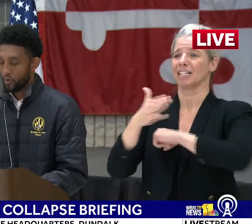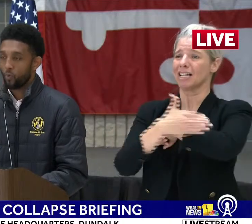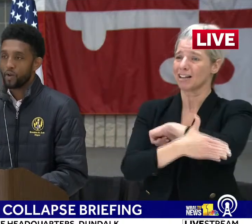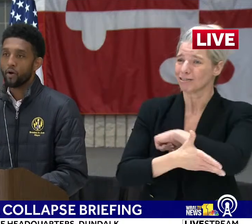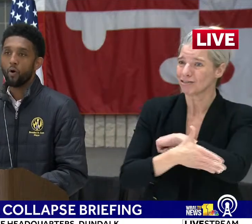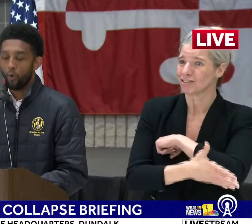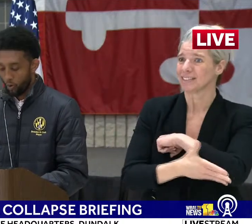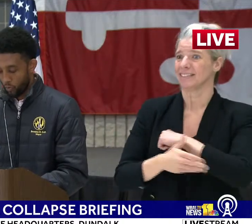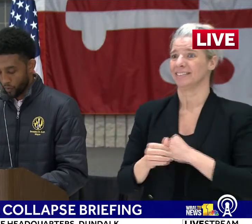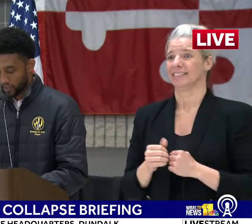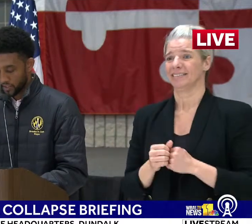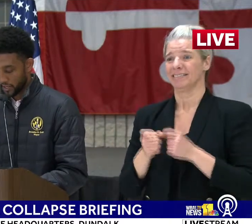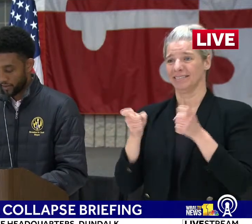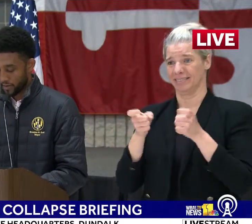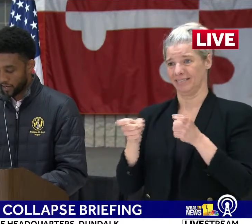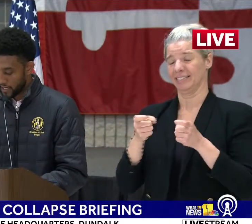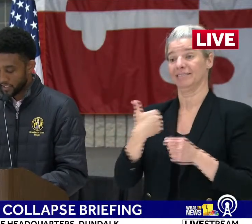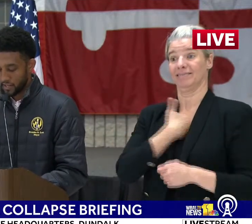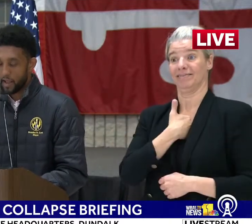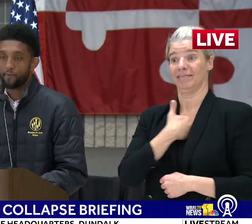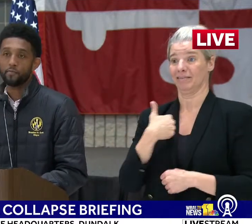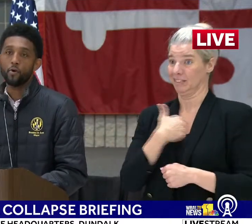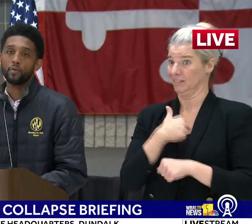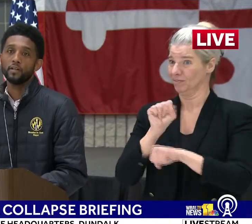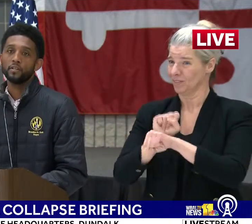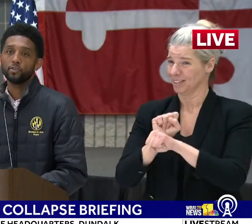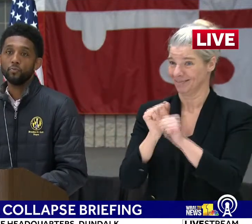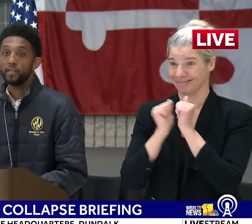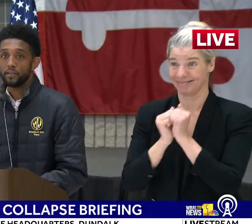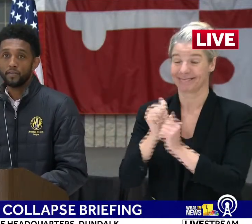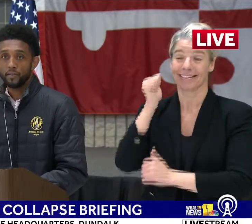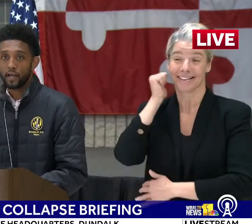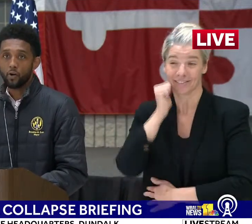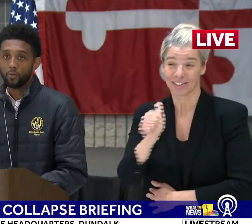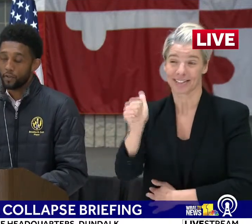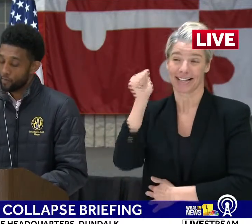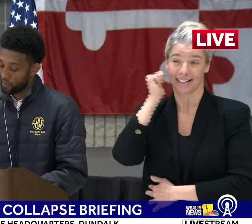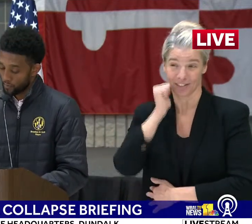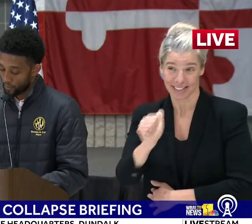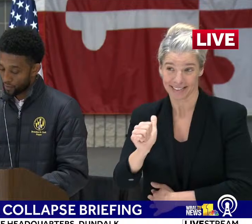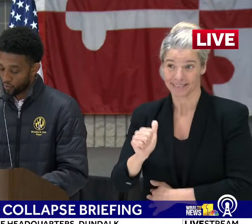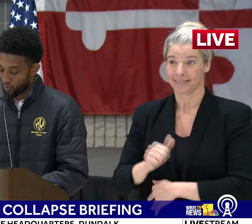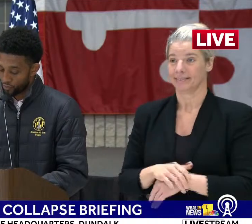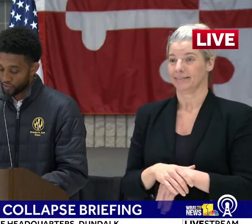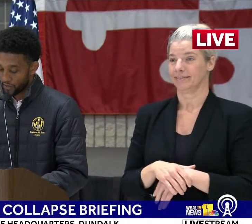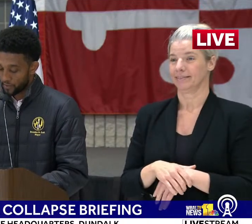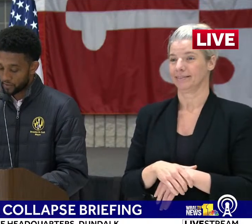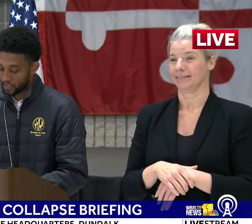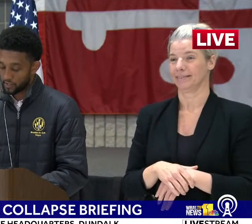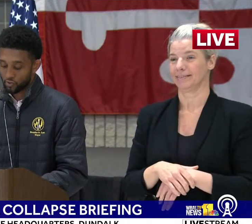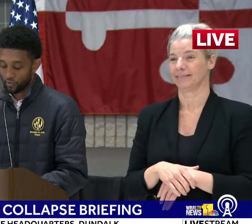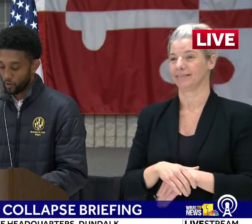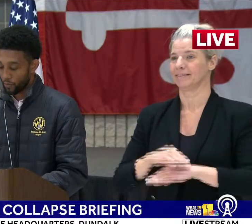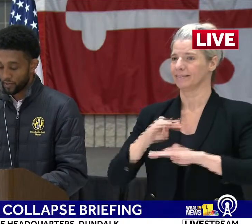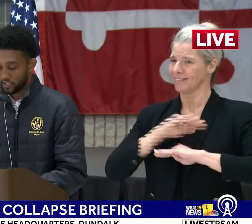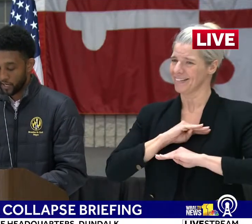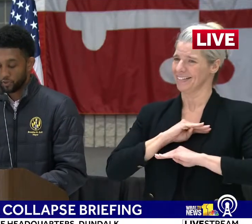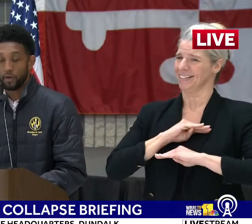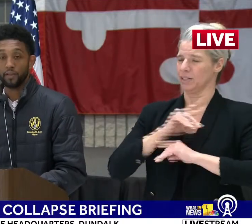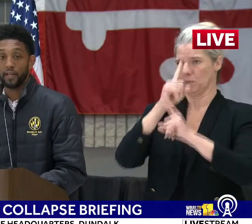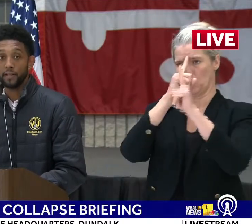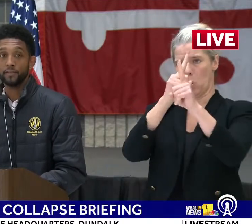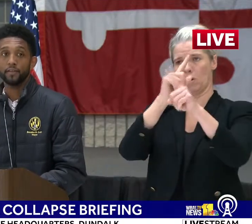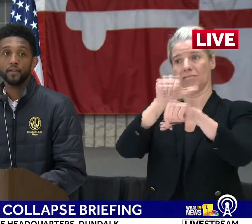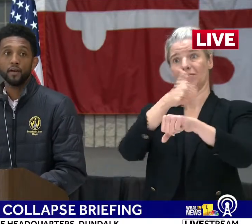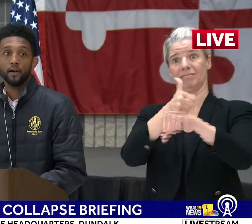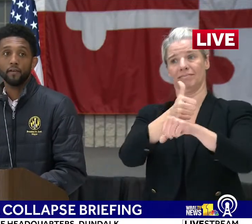and myself. We are all working together each and every moment to meet not only the moment, but the goals that have been set to reopen